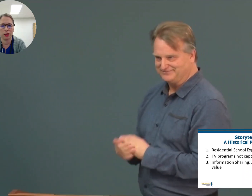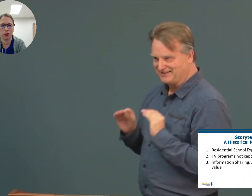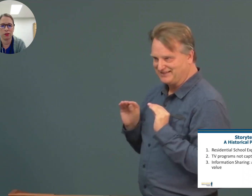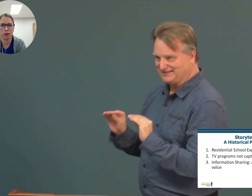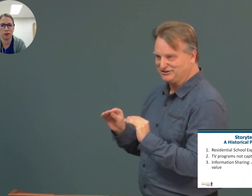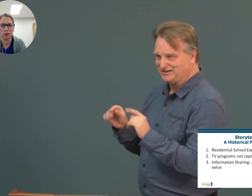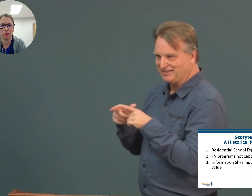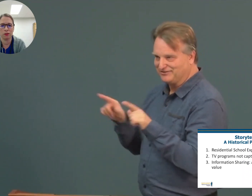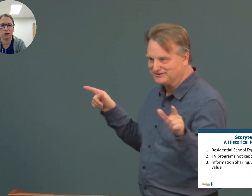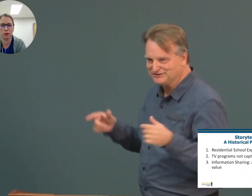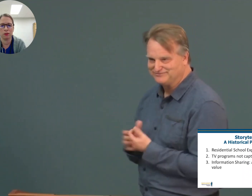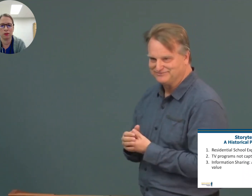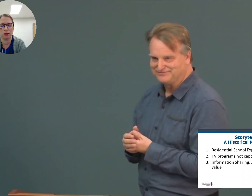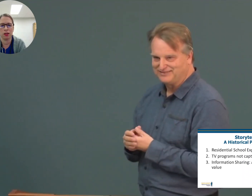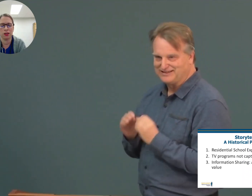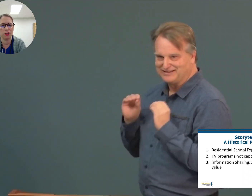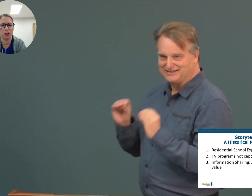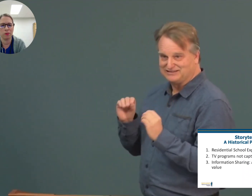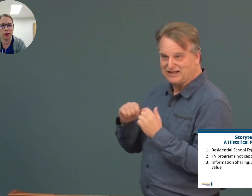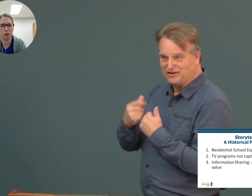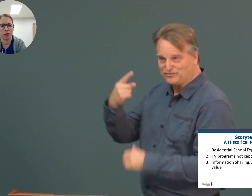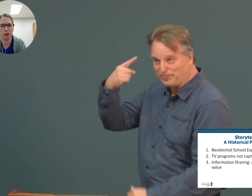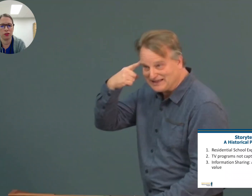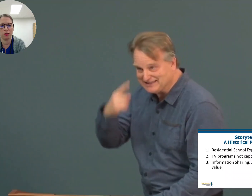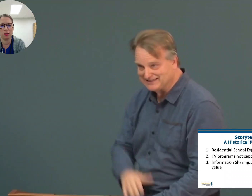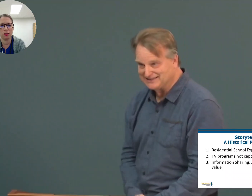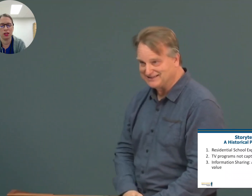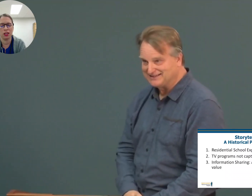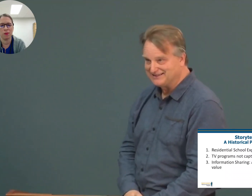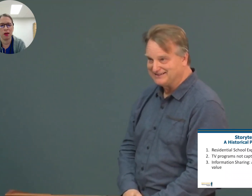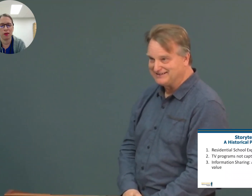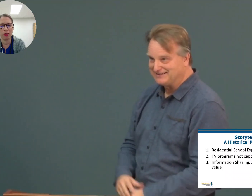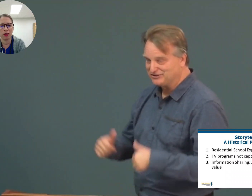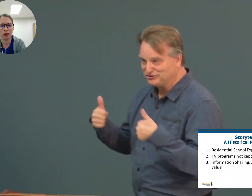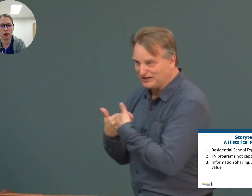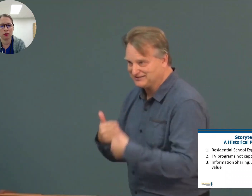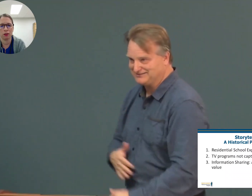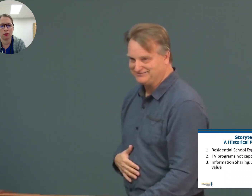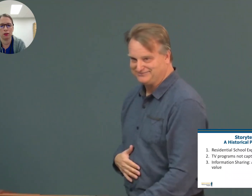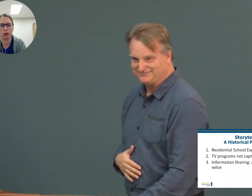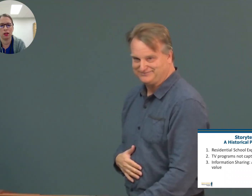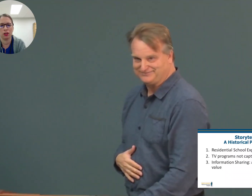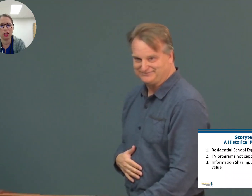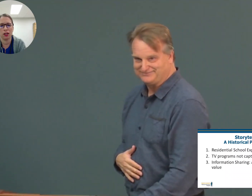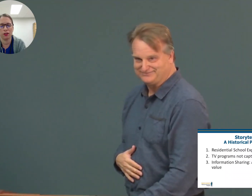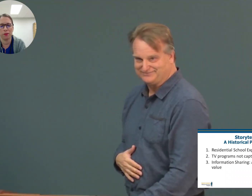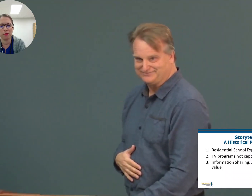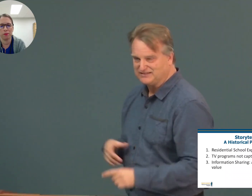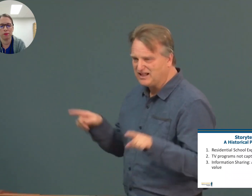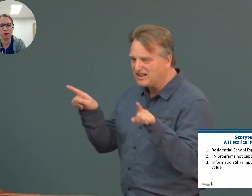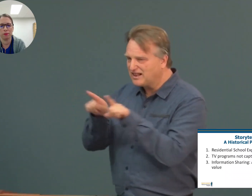skills, teach them language, teach them how to think, and challenge them.